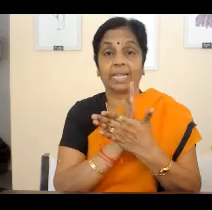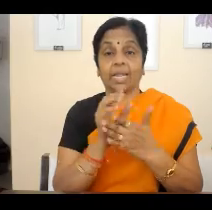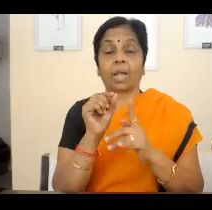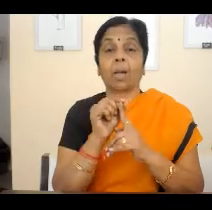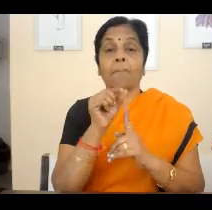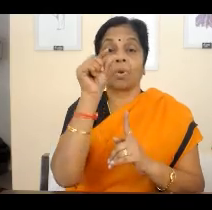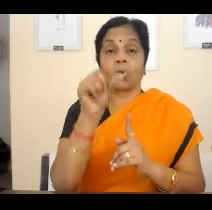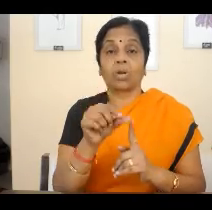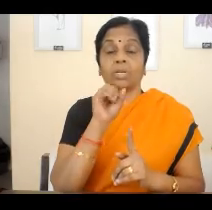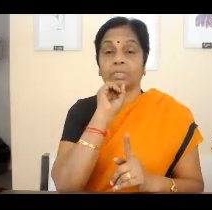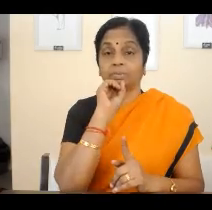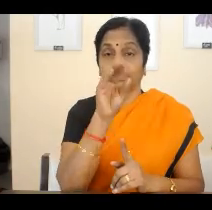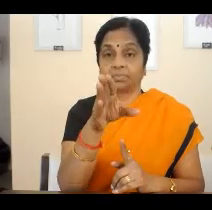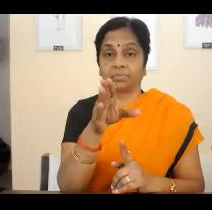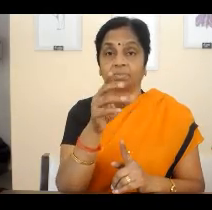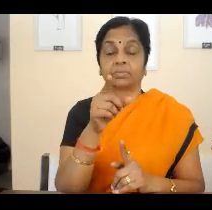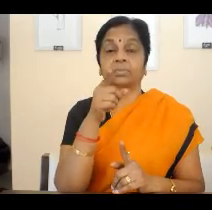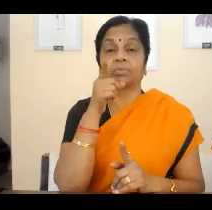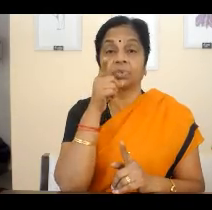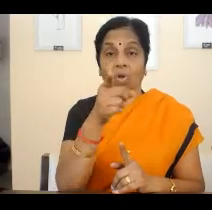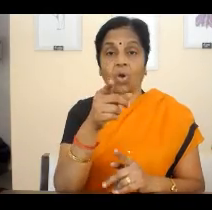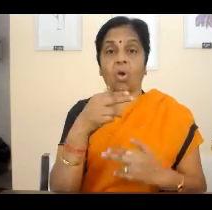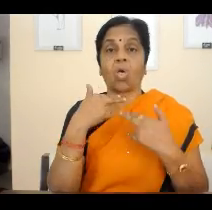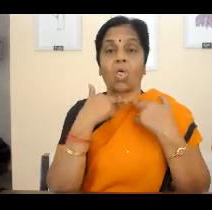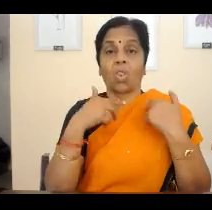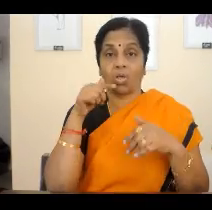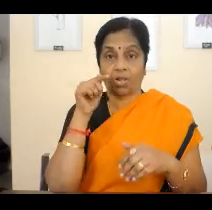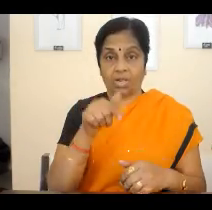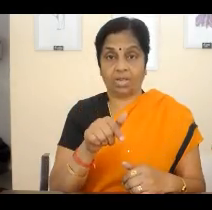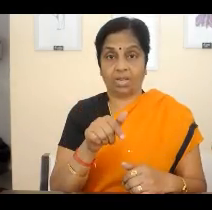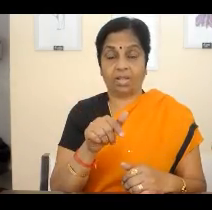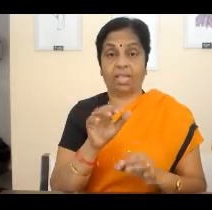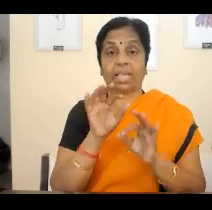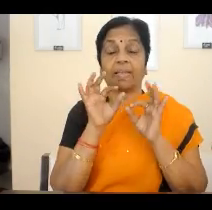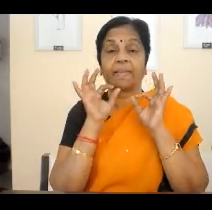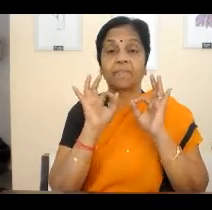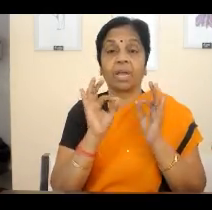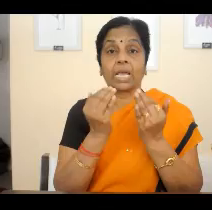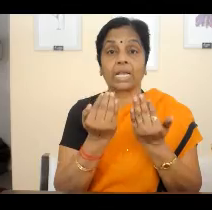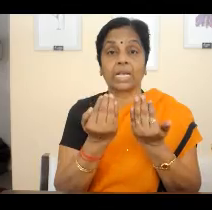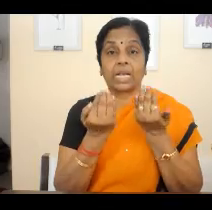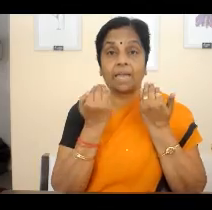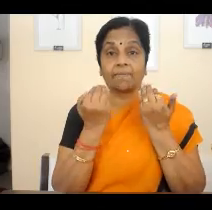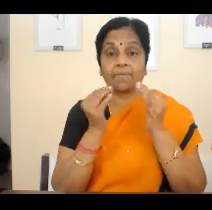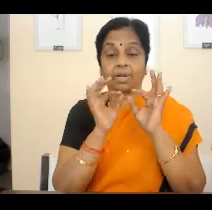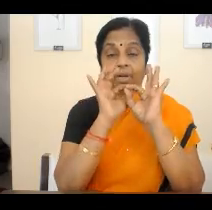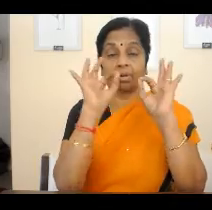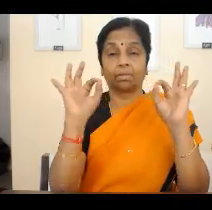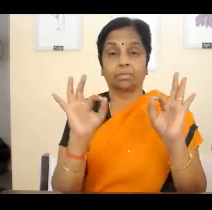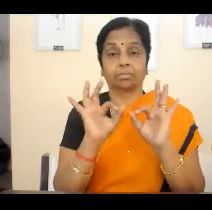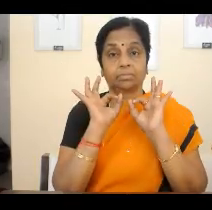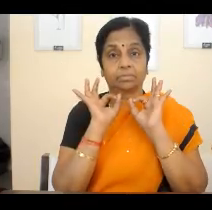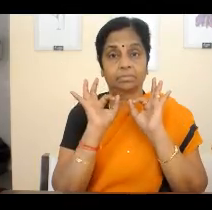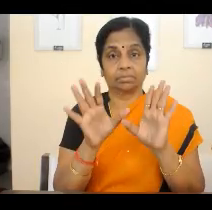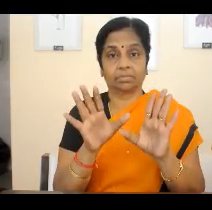particular that this law should be very, very carefully drafted to